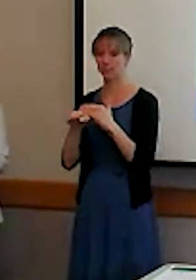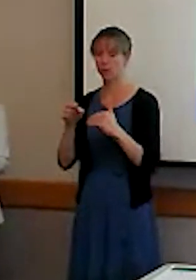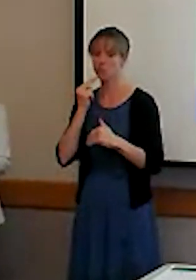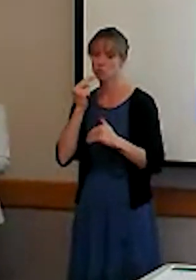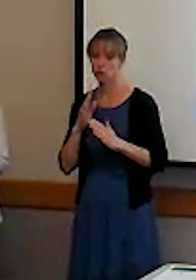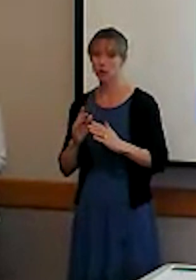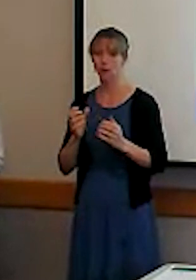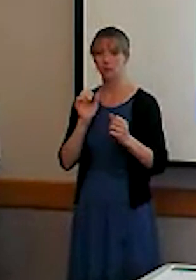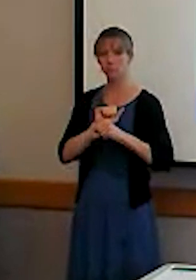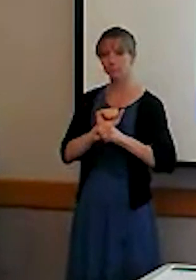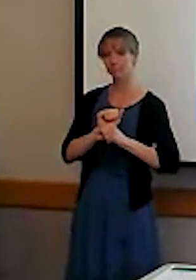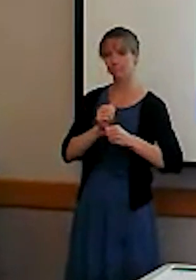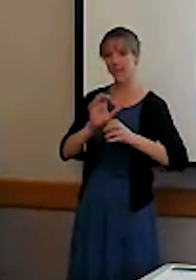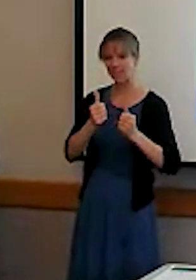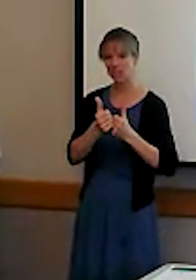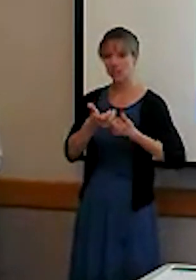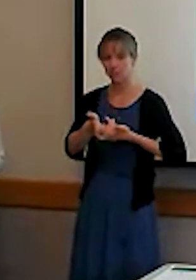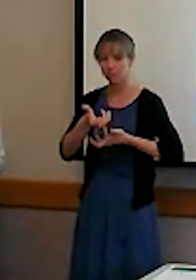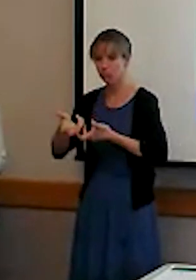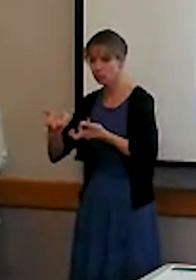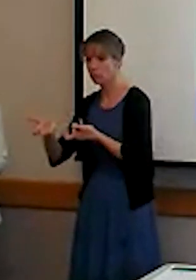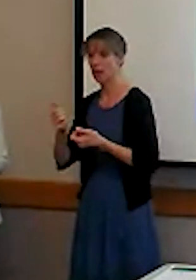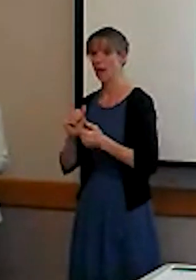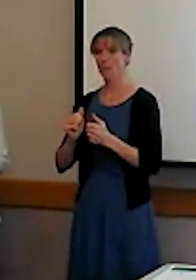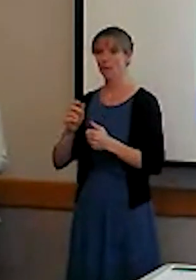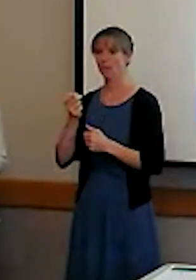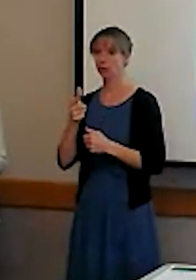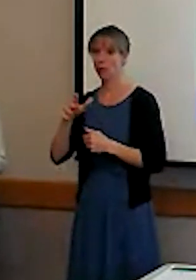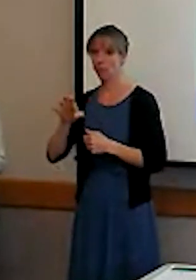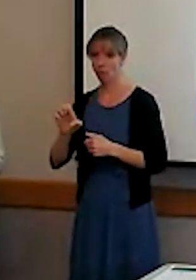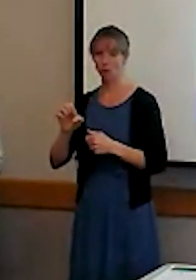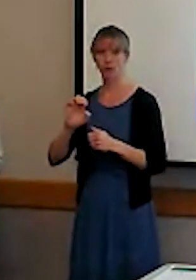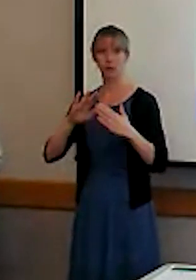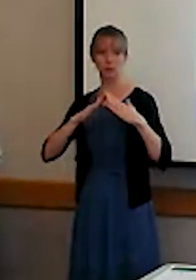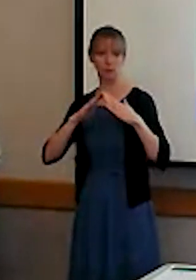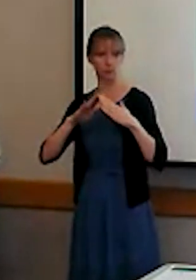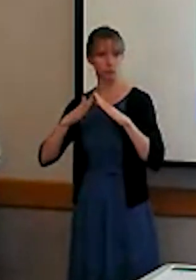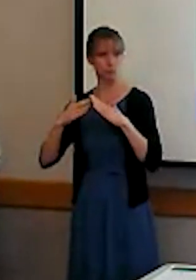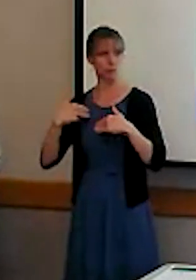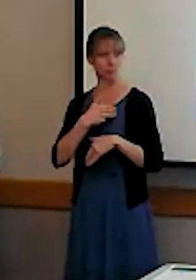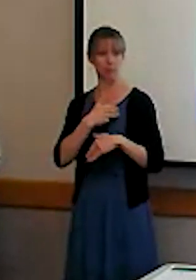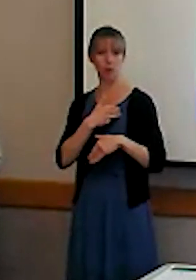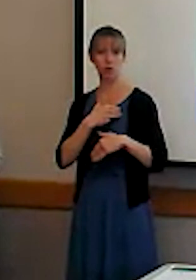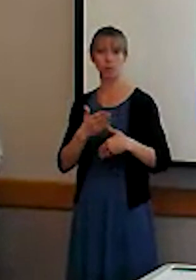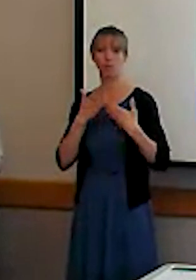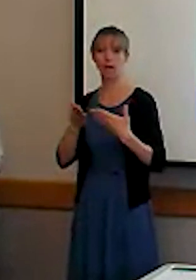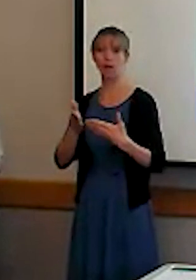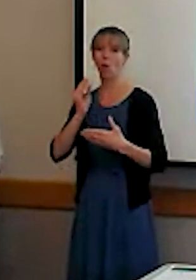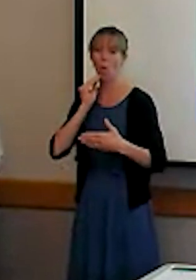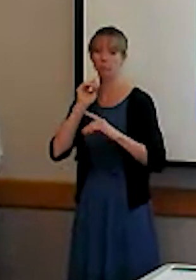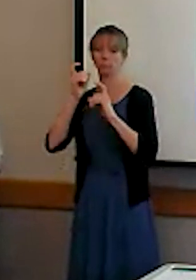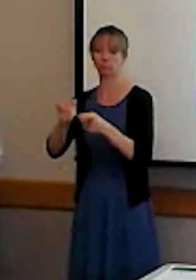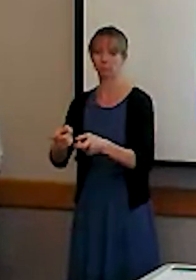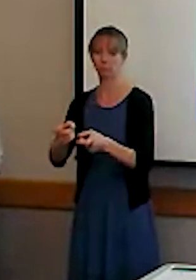She's worked with many agencies to help vulnerable community members receive access to home delivered meals.